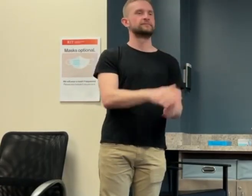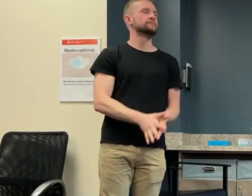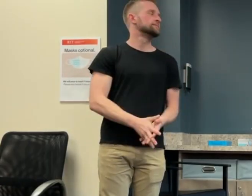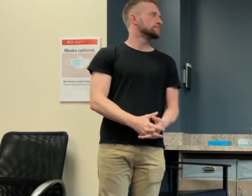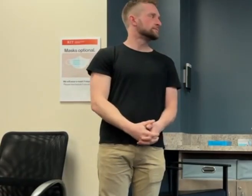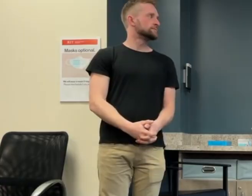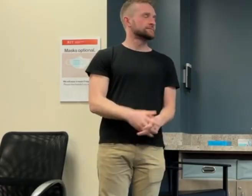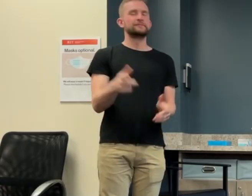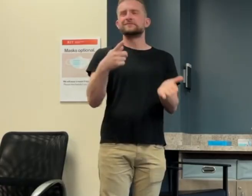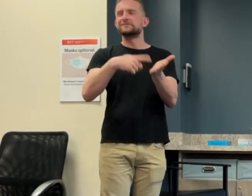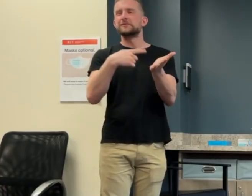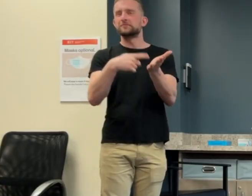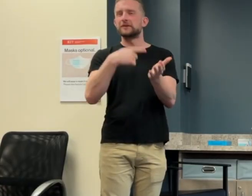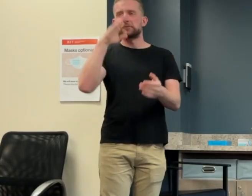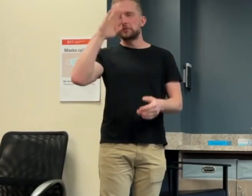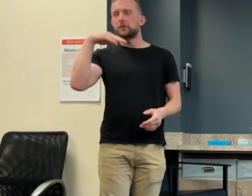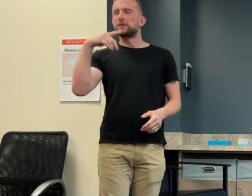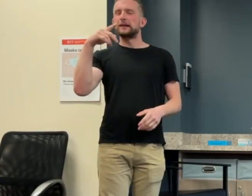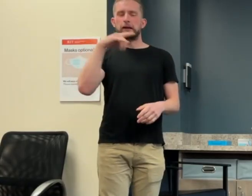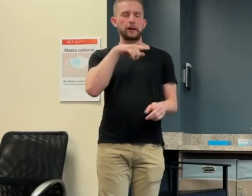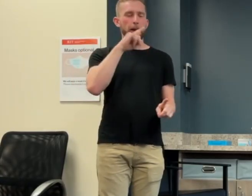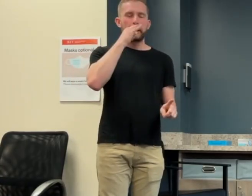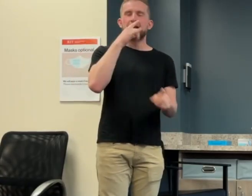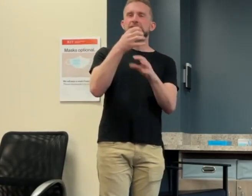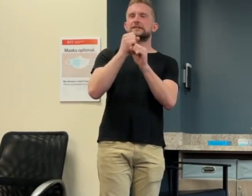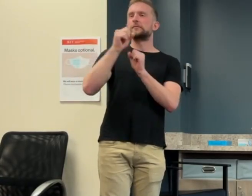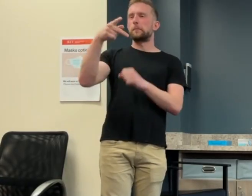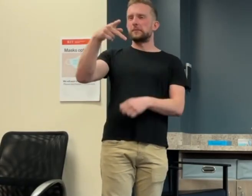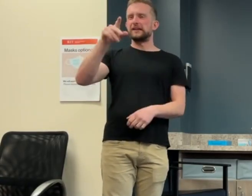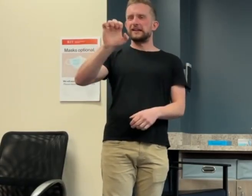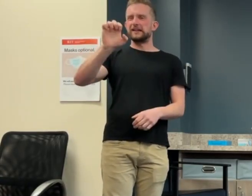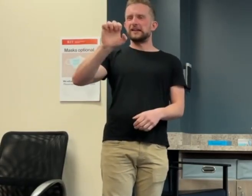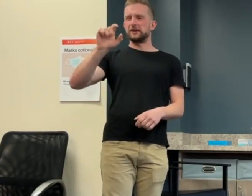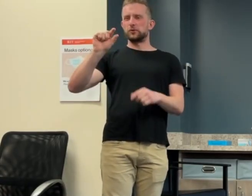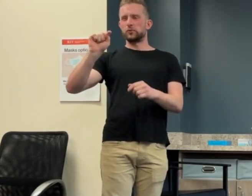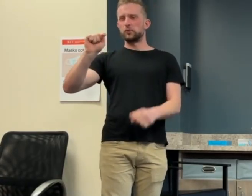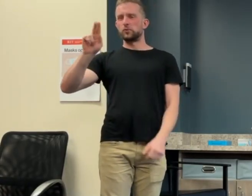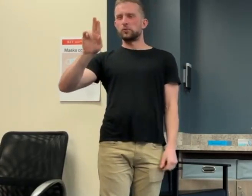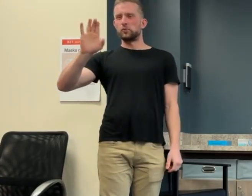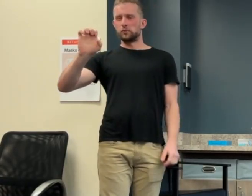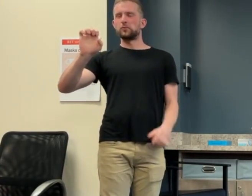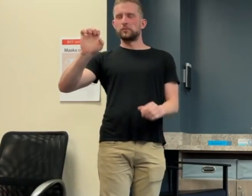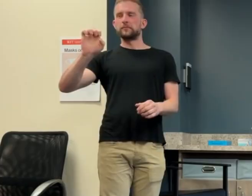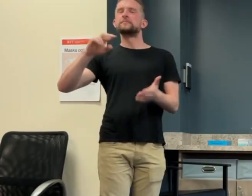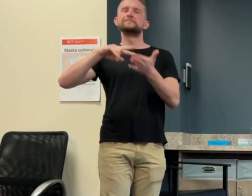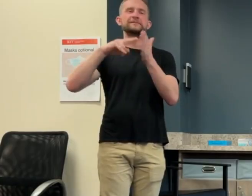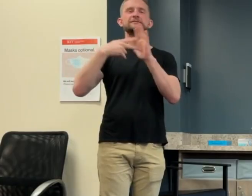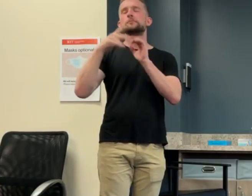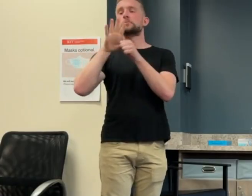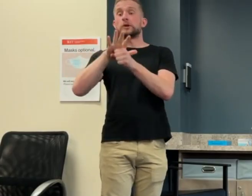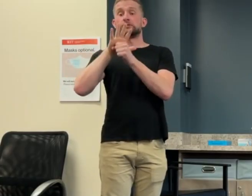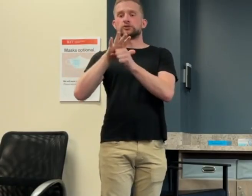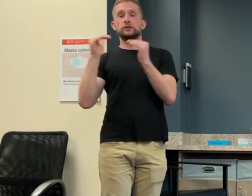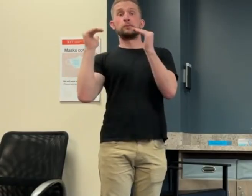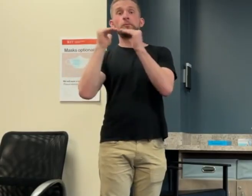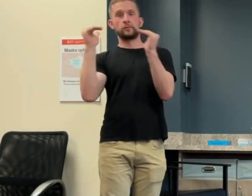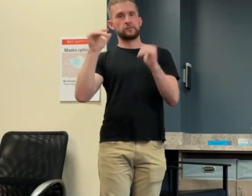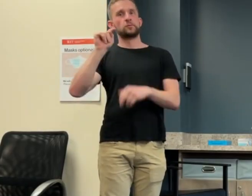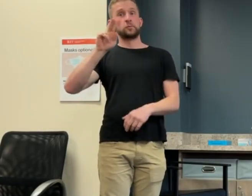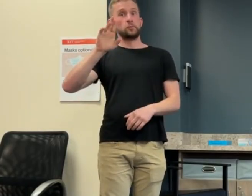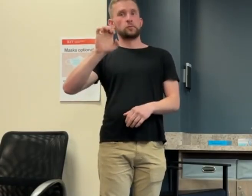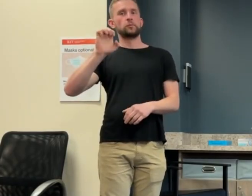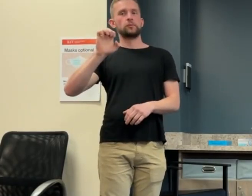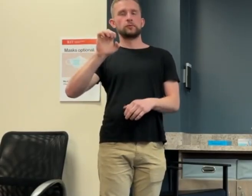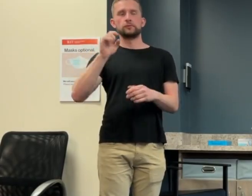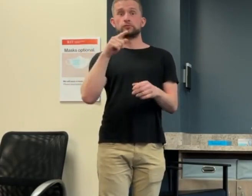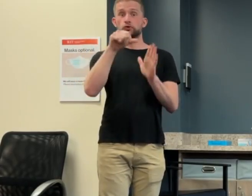called PE tubes. And that stands for pressure equalization tubes. So what a